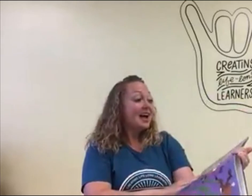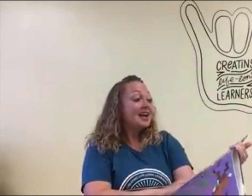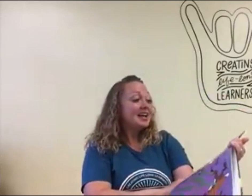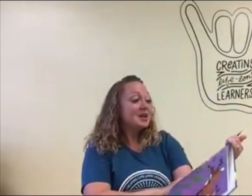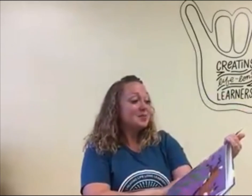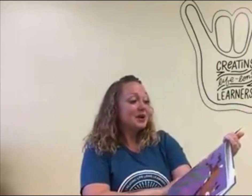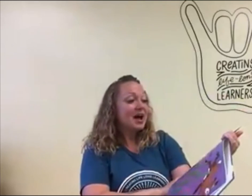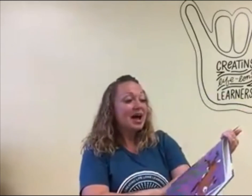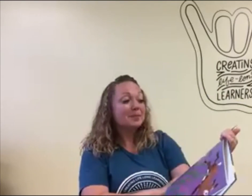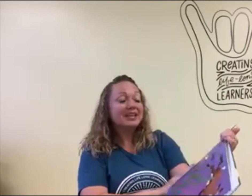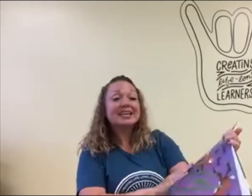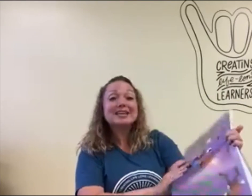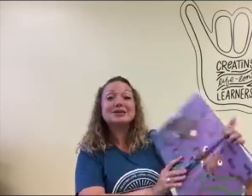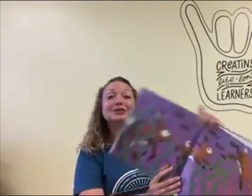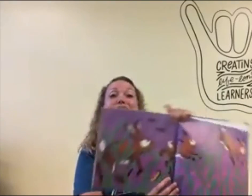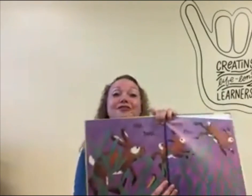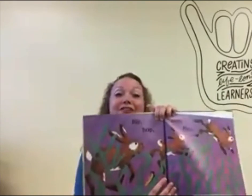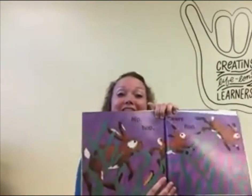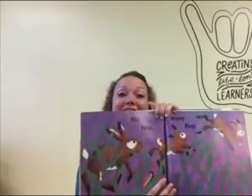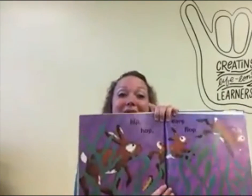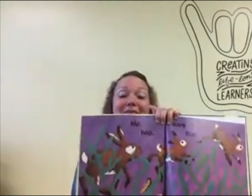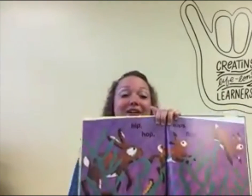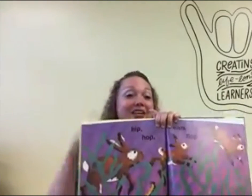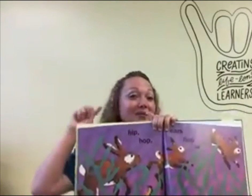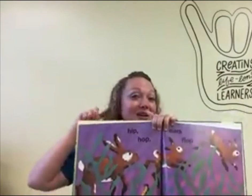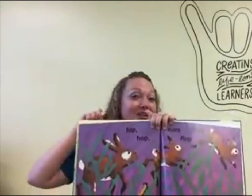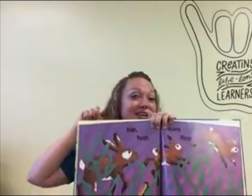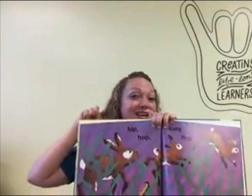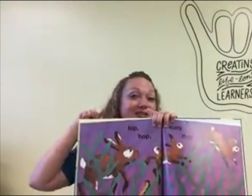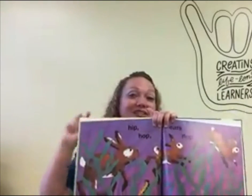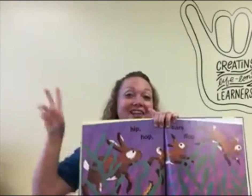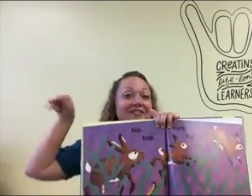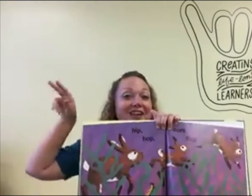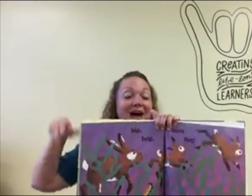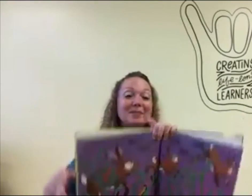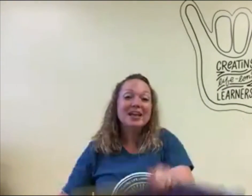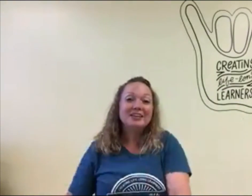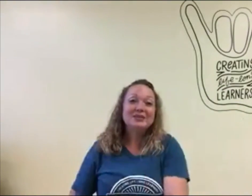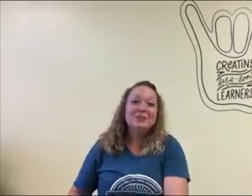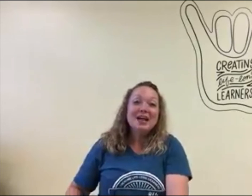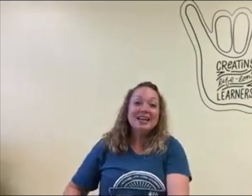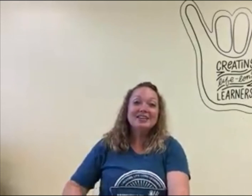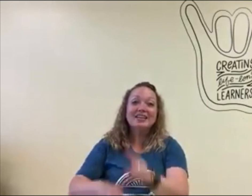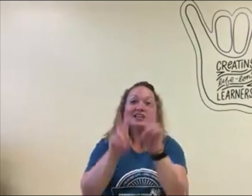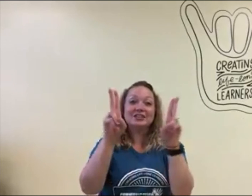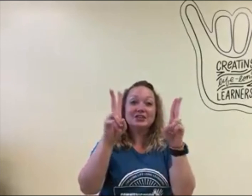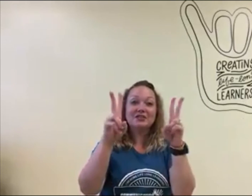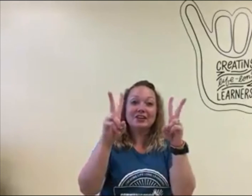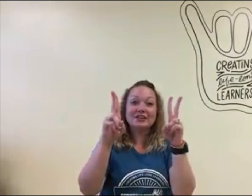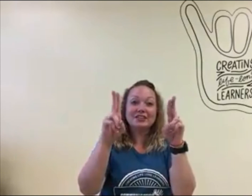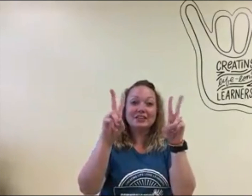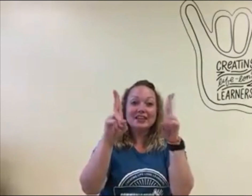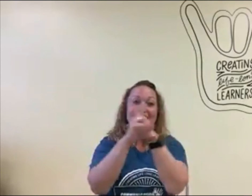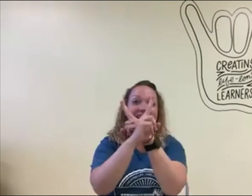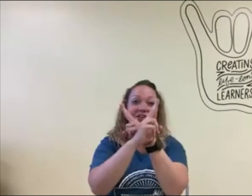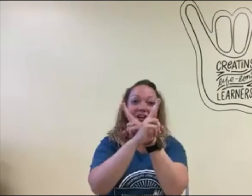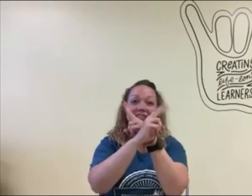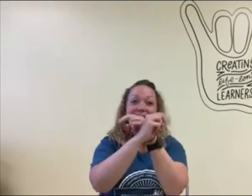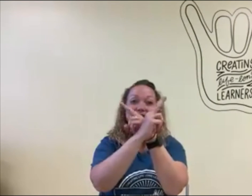Hip, hop, ears flop. Where are your ears? They flop. So the bunny, you take your two fingers and you cross them and you bend them.